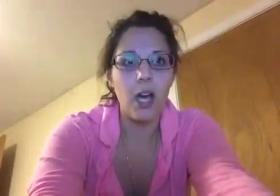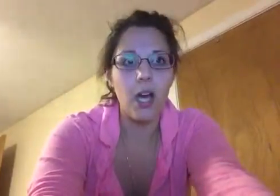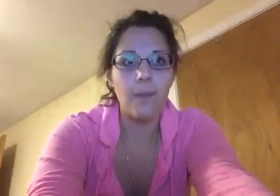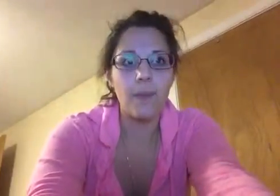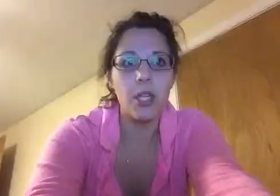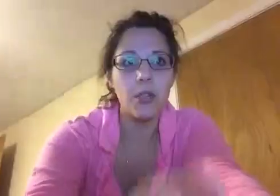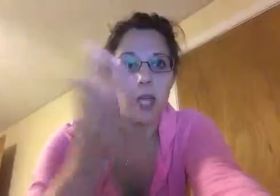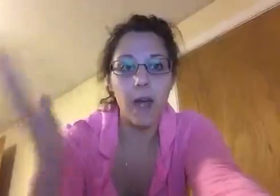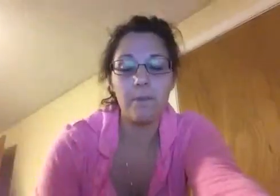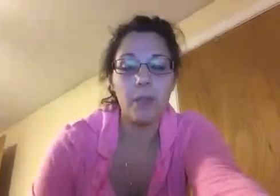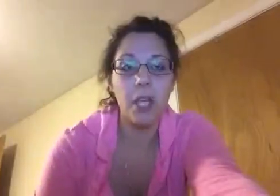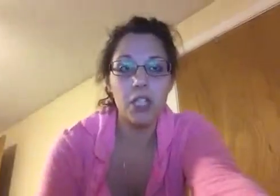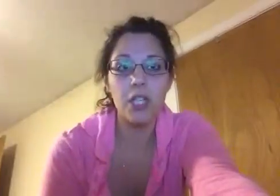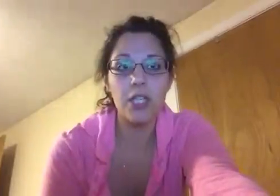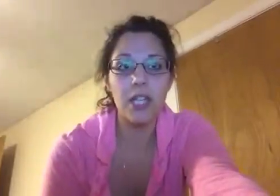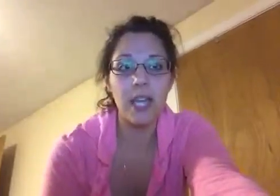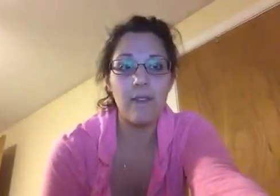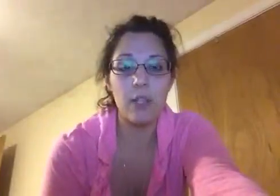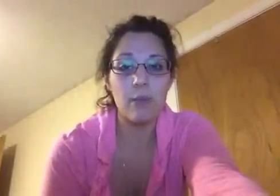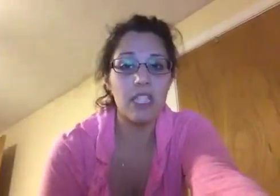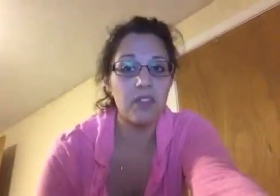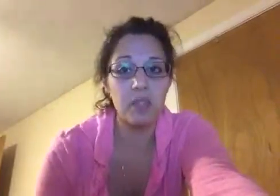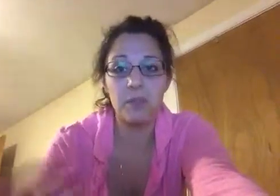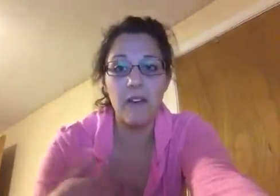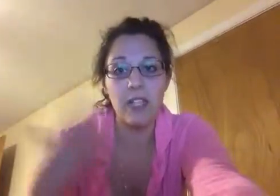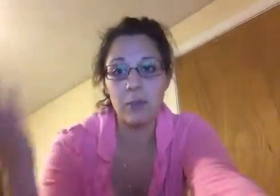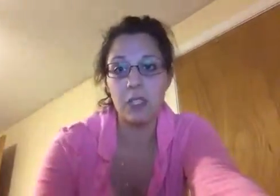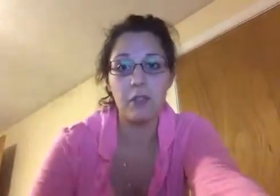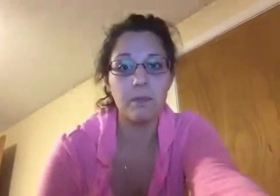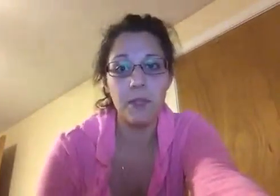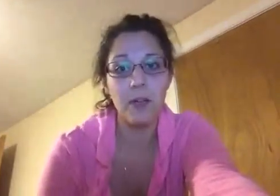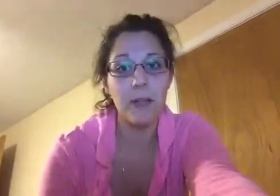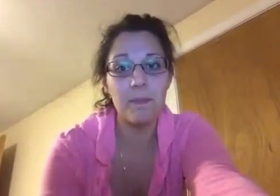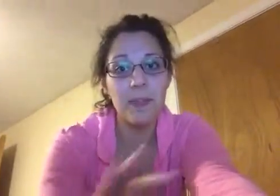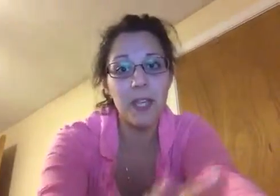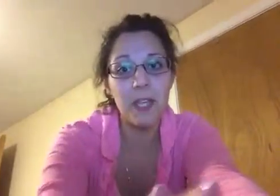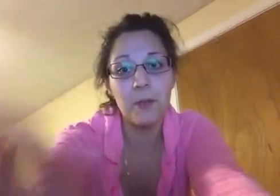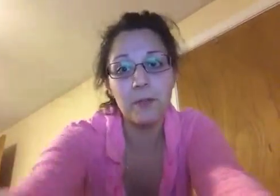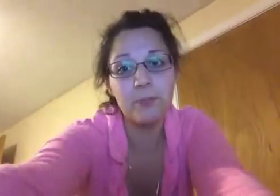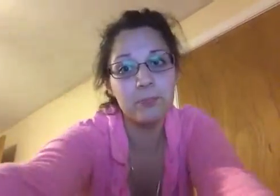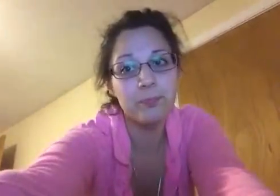So yeah, just look at that. If you want something different, I'll find something different. All right, thank you.